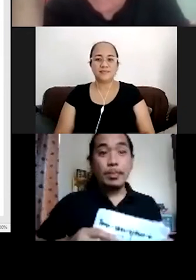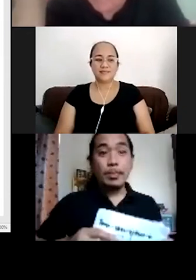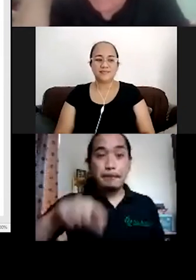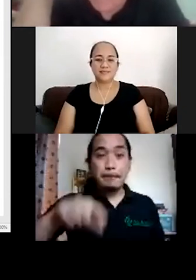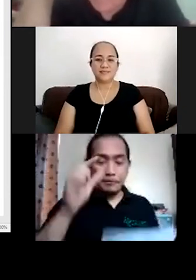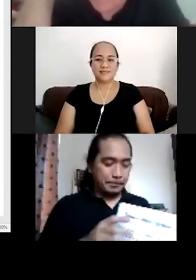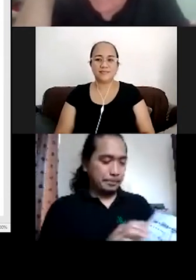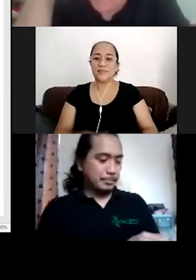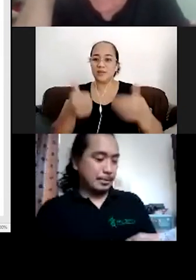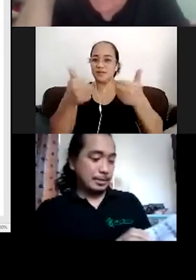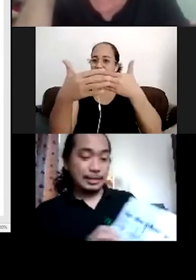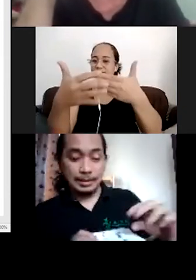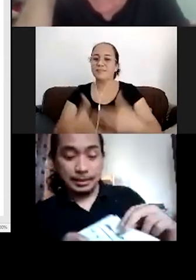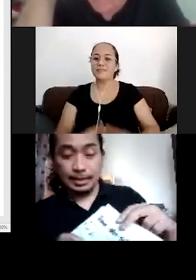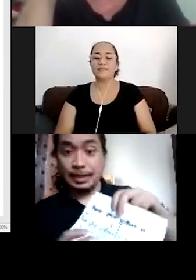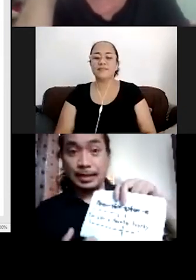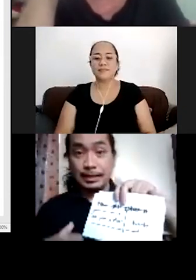Okay.